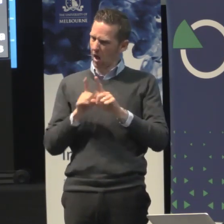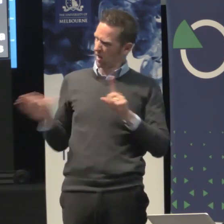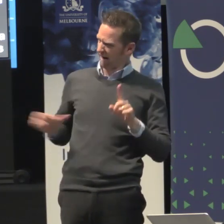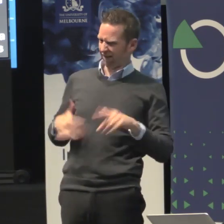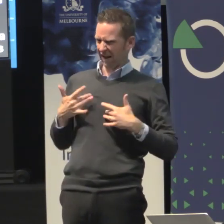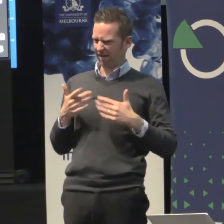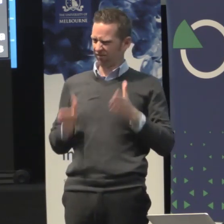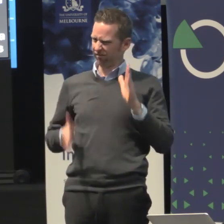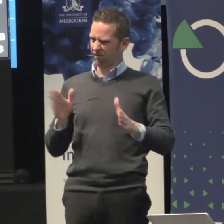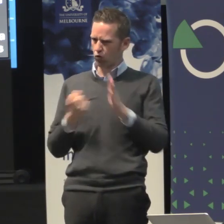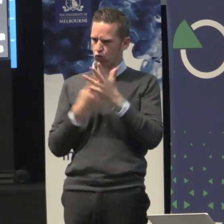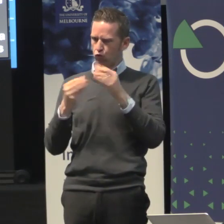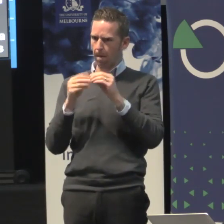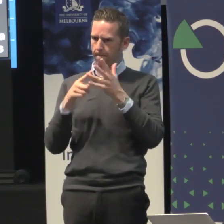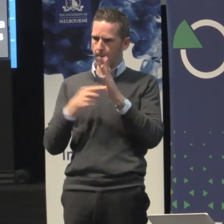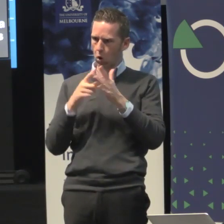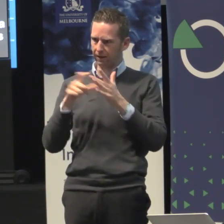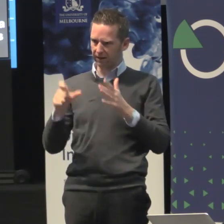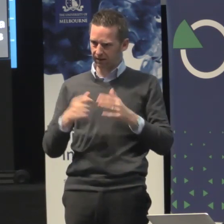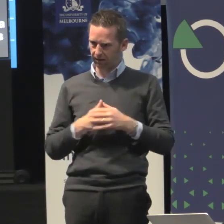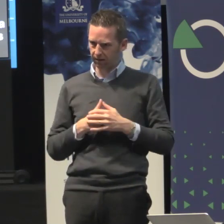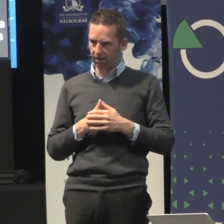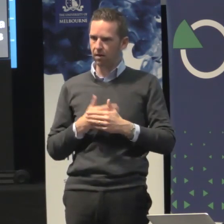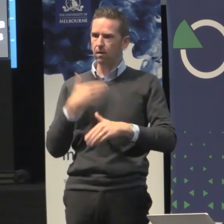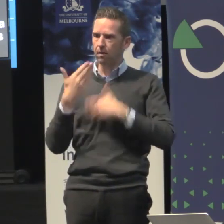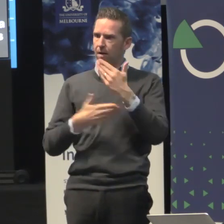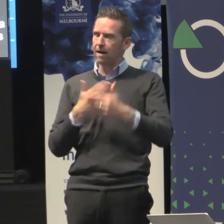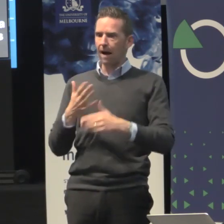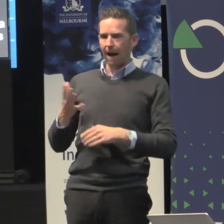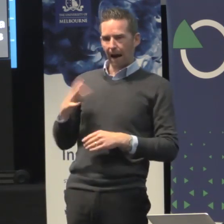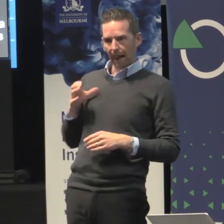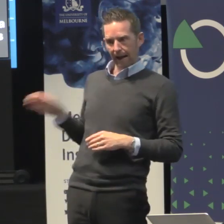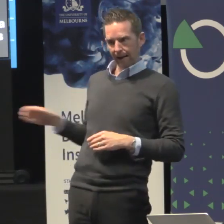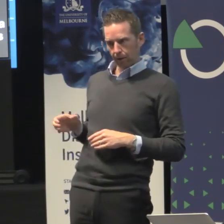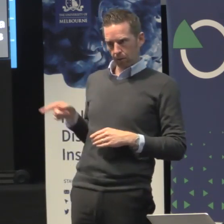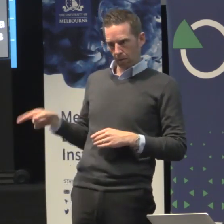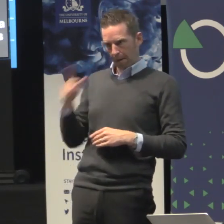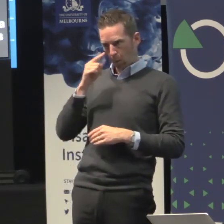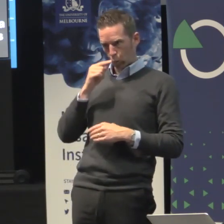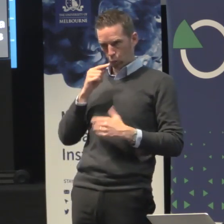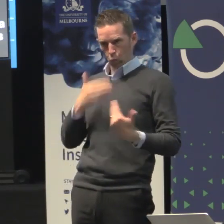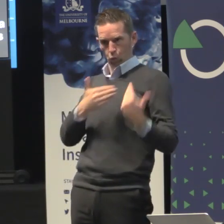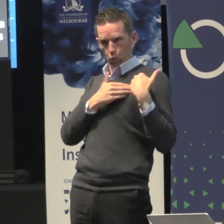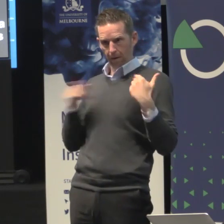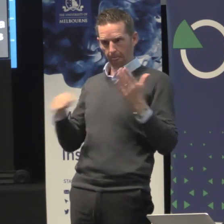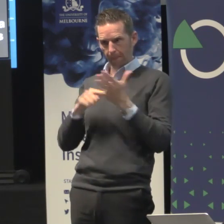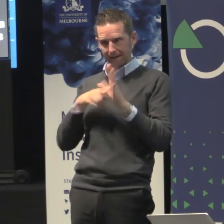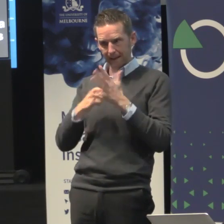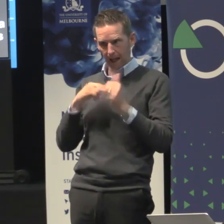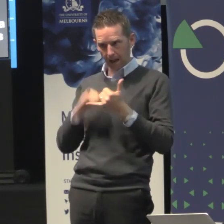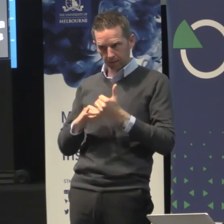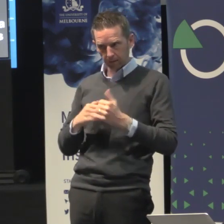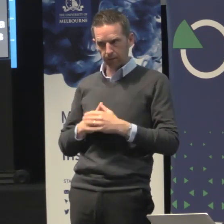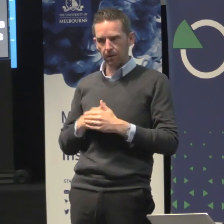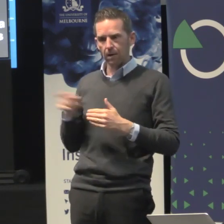essentially, the new PA needs to be trained to do tasks that require very